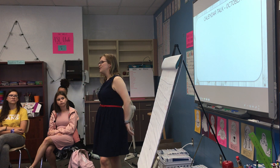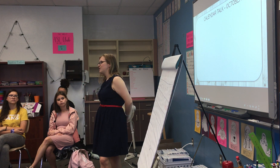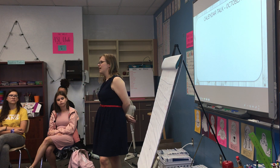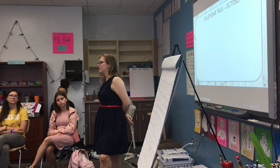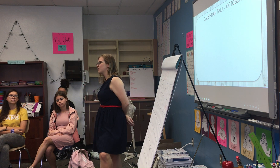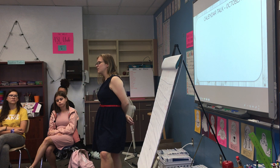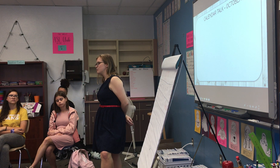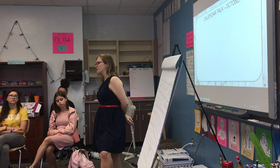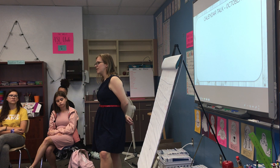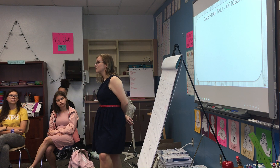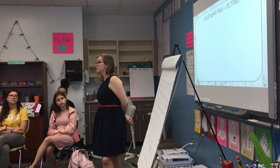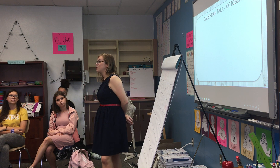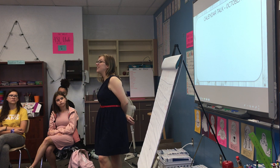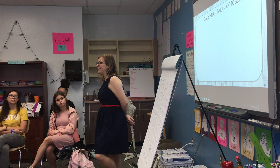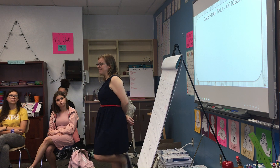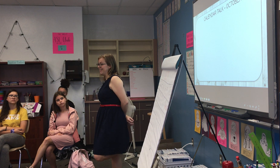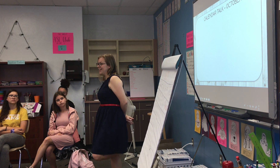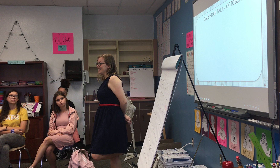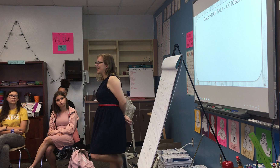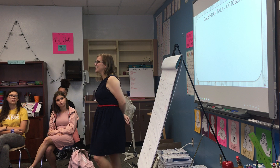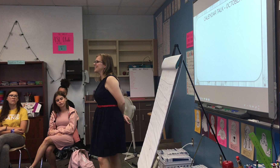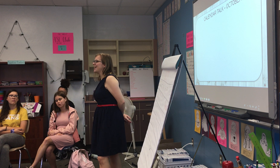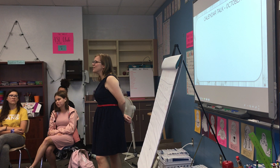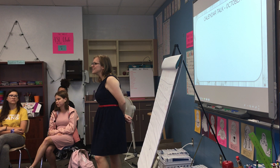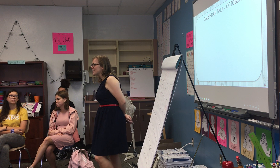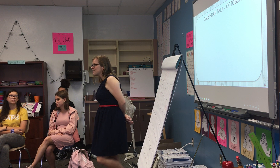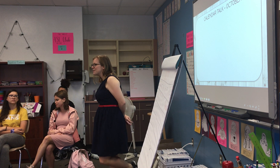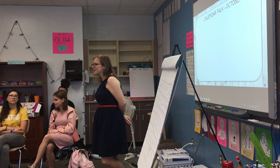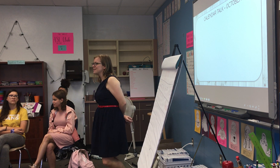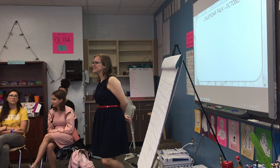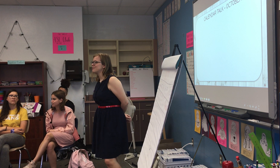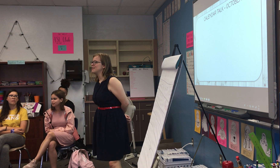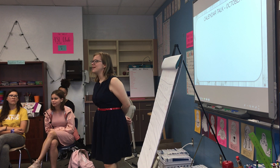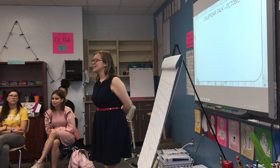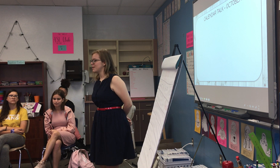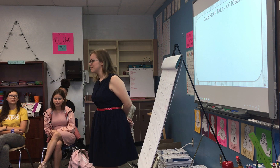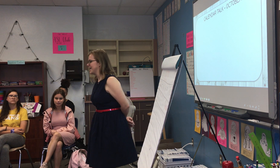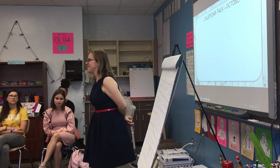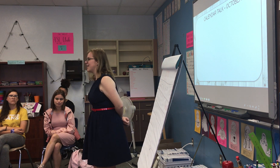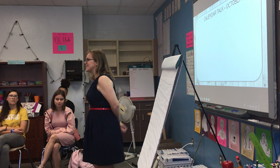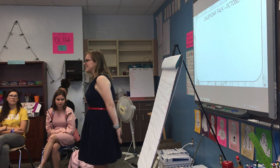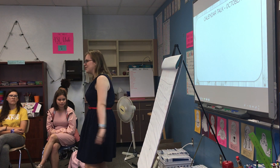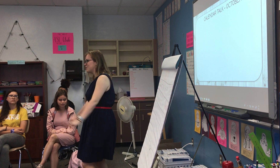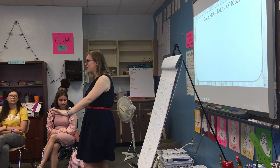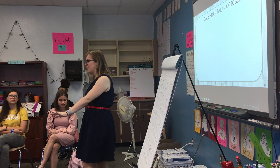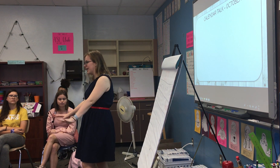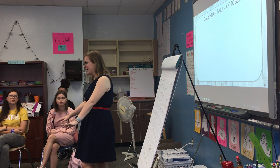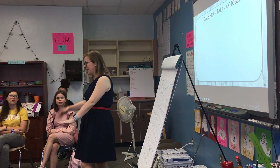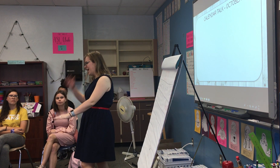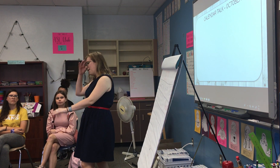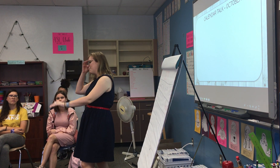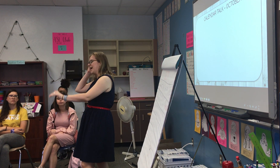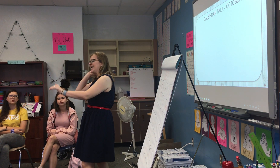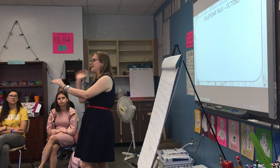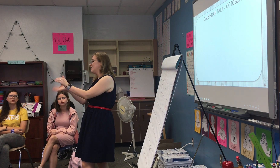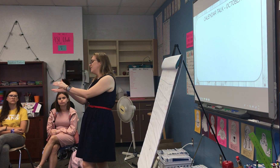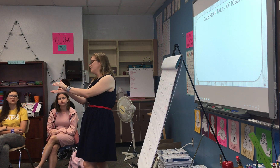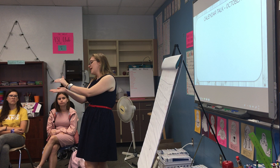do that. I've got the world's most flexible feet. Like I know that's kind of weird, but it's a fun fact about me. If I sit on the floor, my heels and